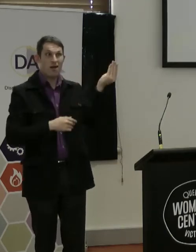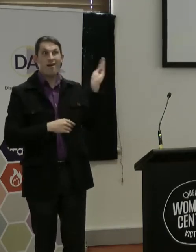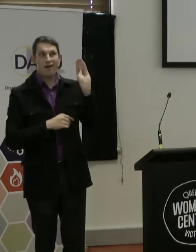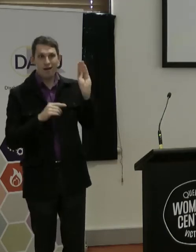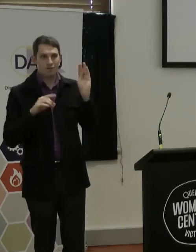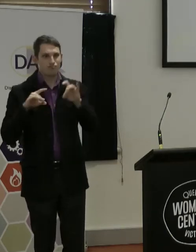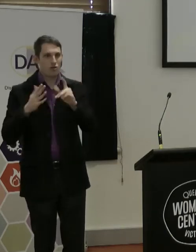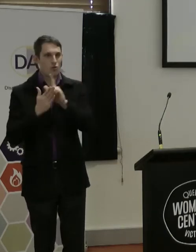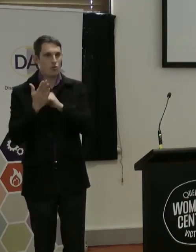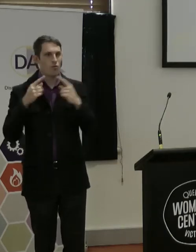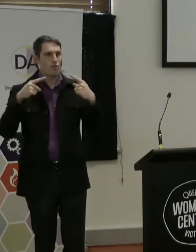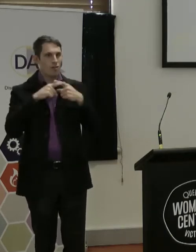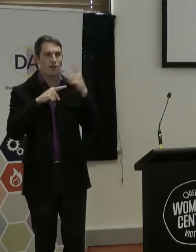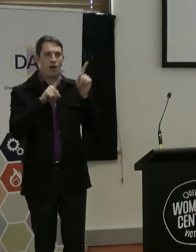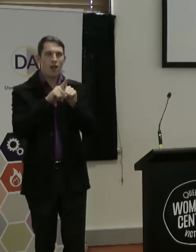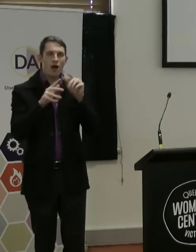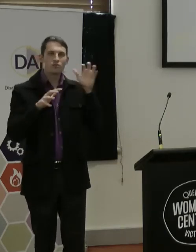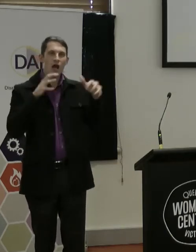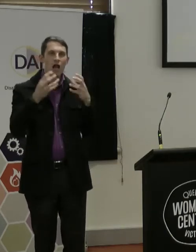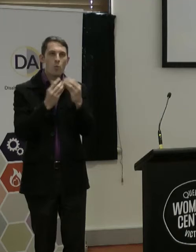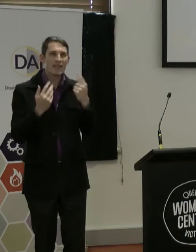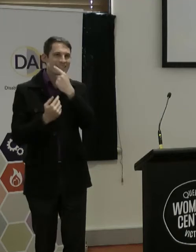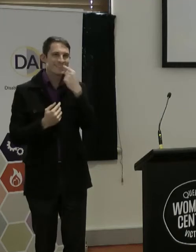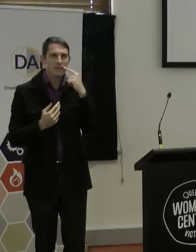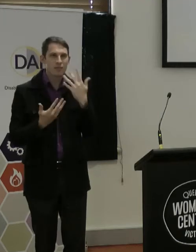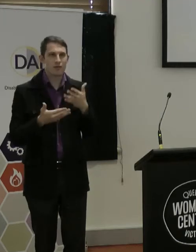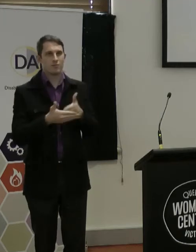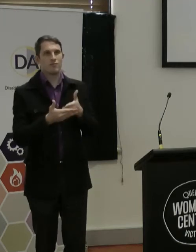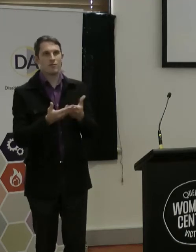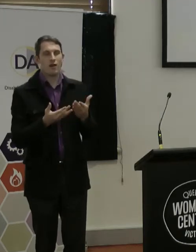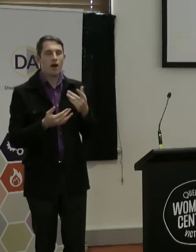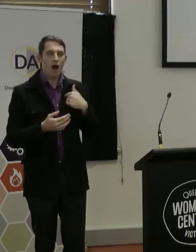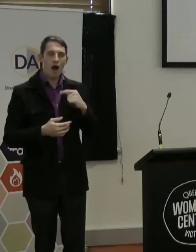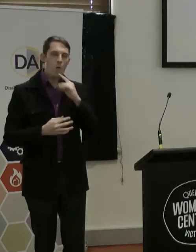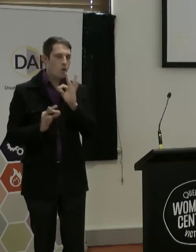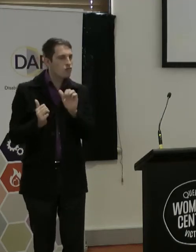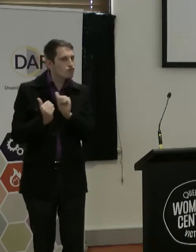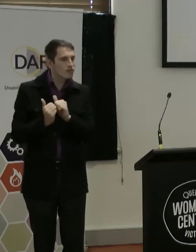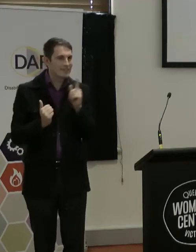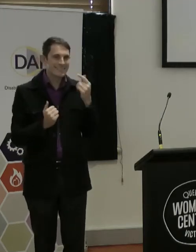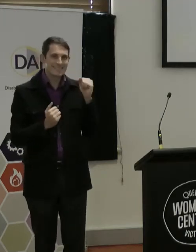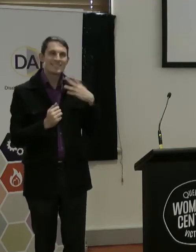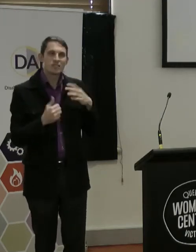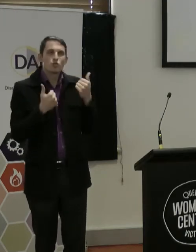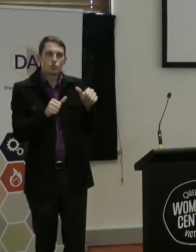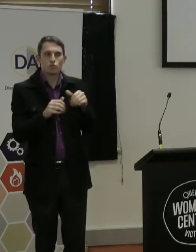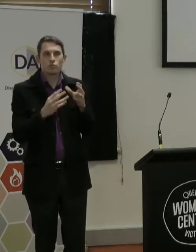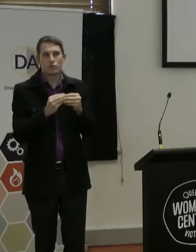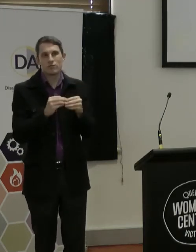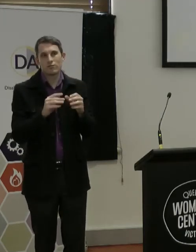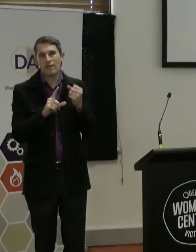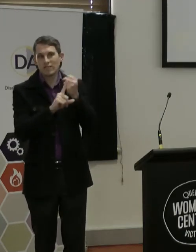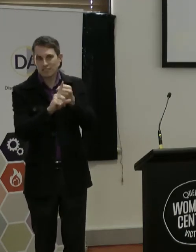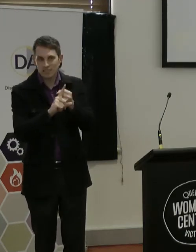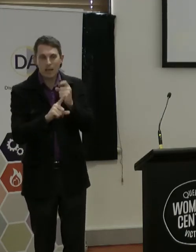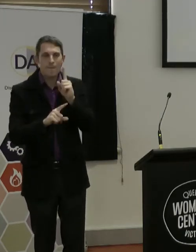wouldn't necessarily agree with that. I think it definitely has its place and it's something that we need to use in the disability advocacy sector, but it